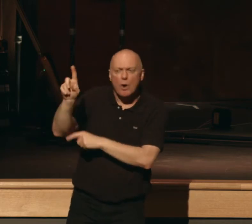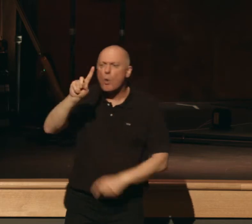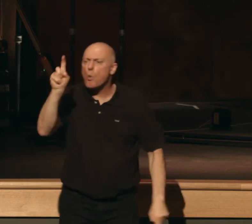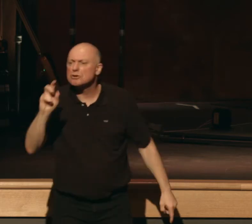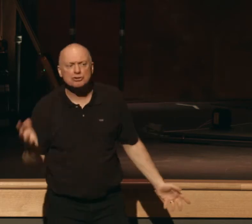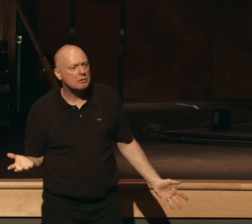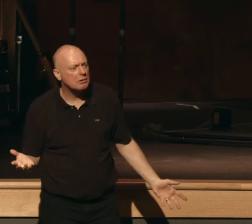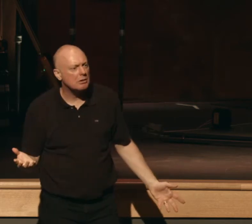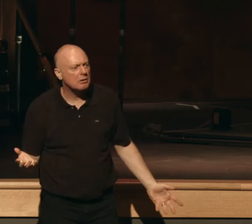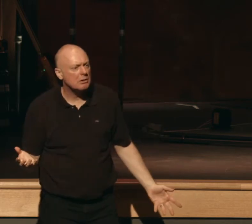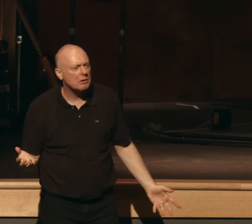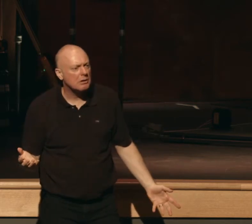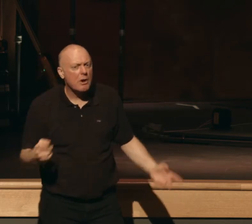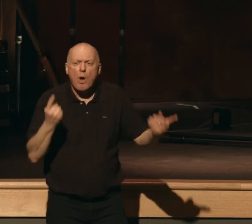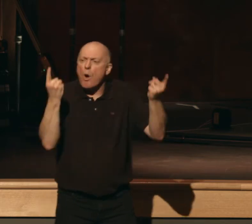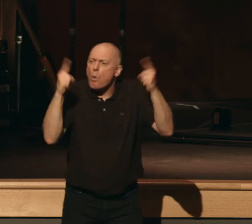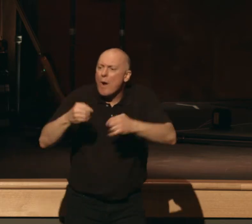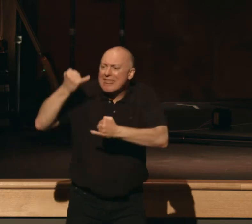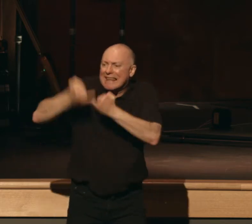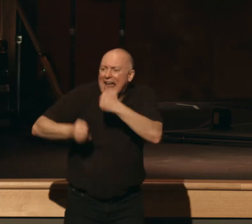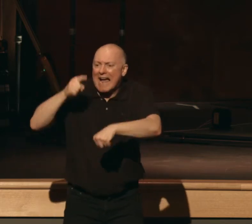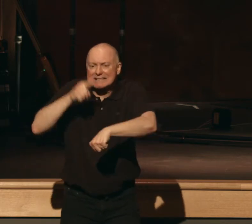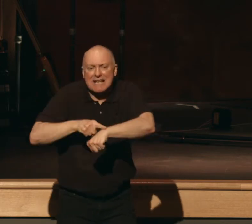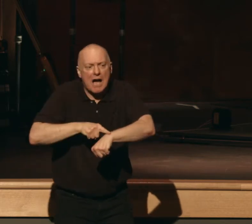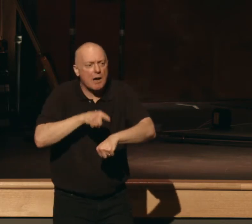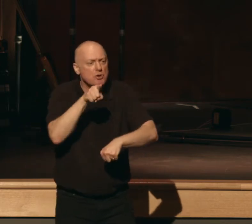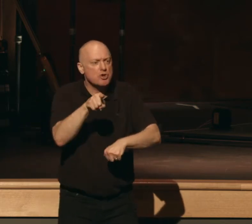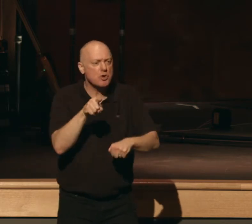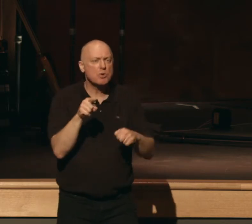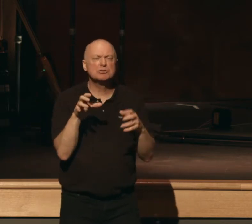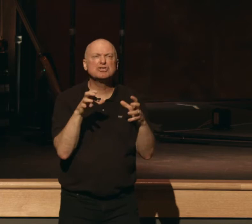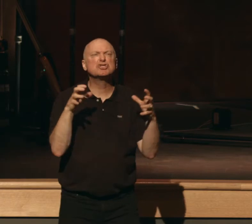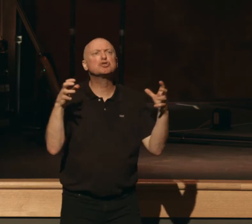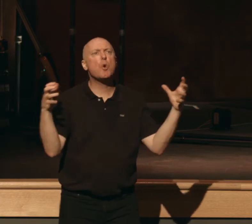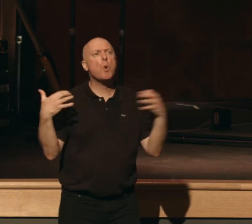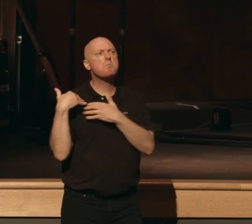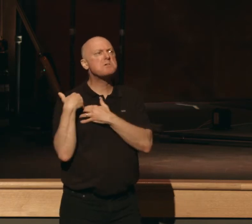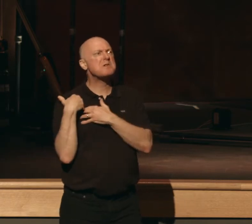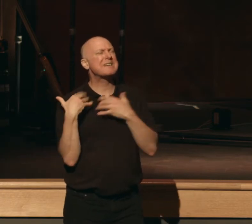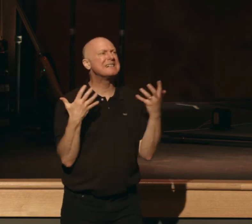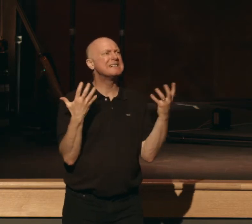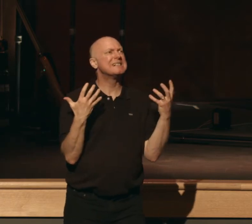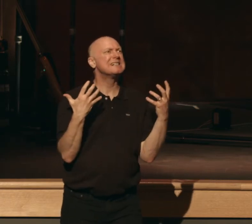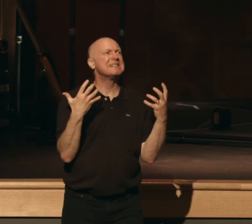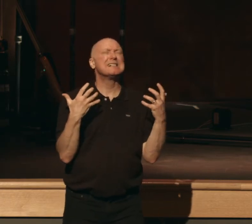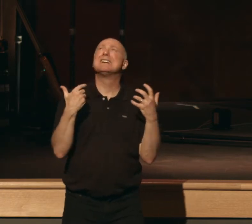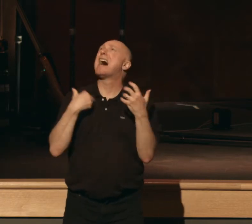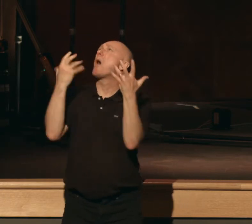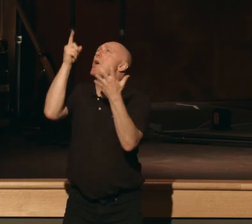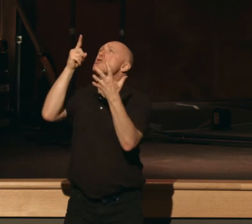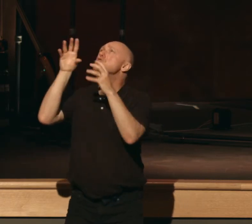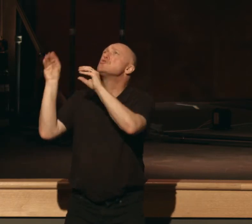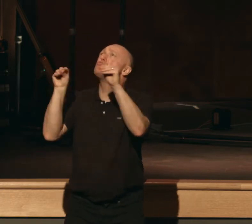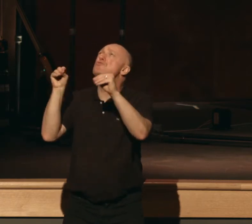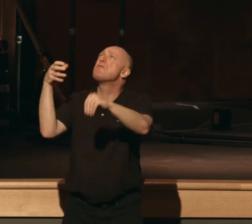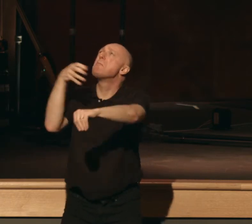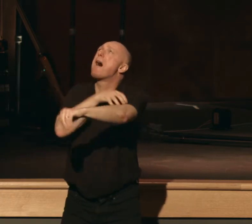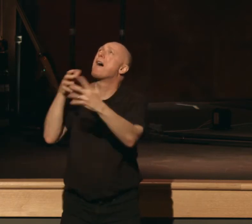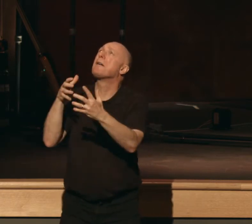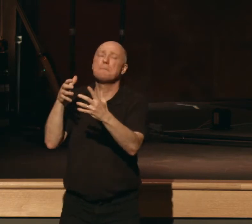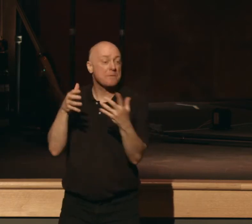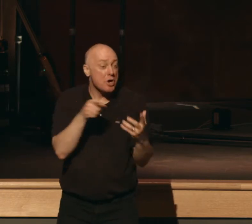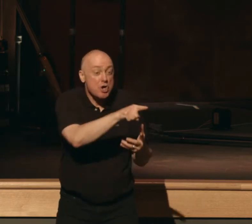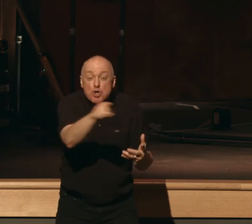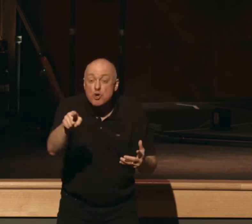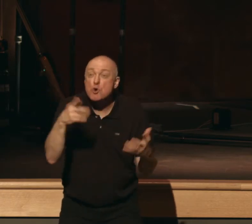Question: when was the last time that you were so burdened that you just wanted God to move so powerfully in someone's life that you